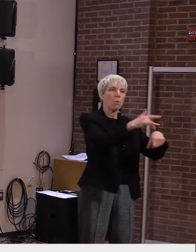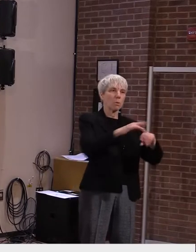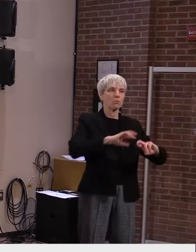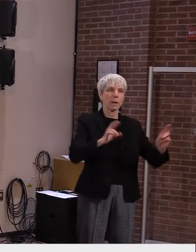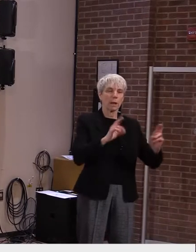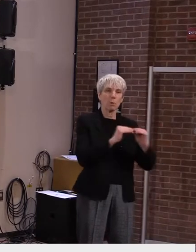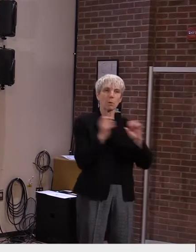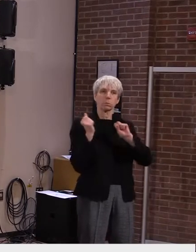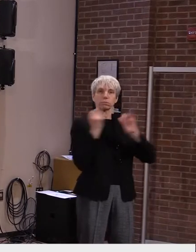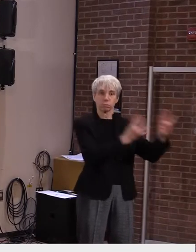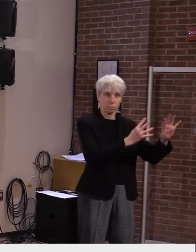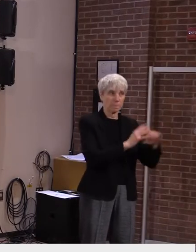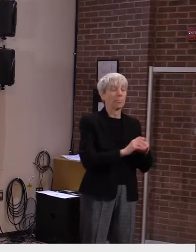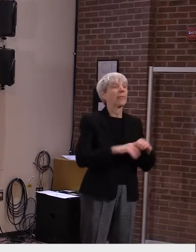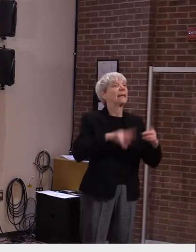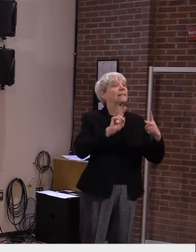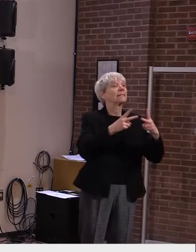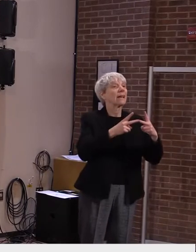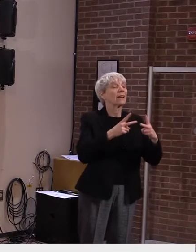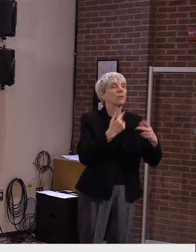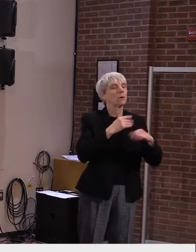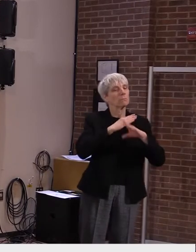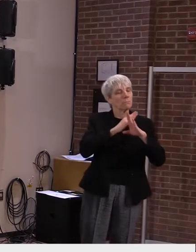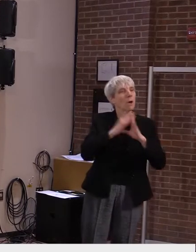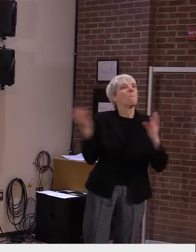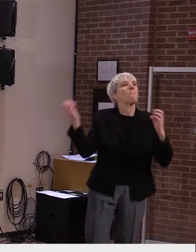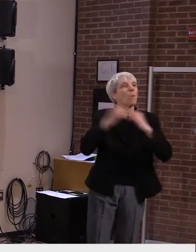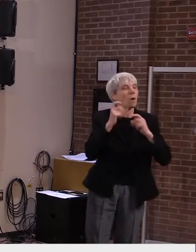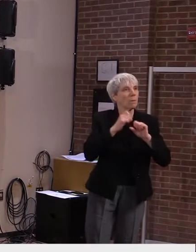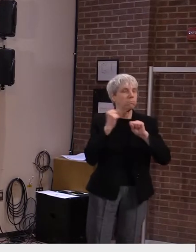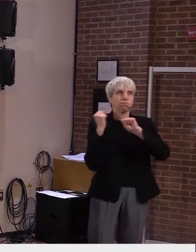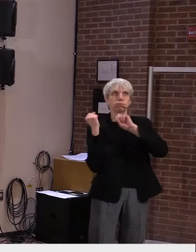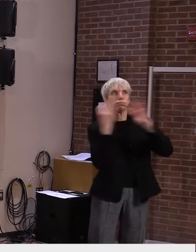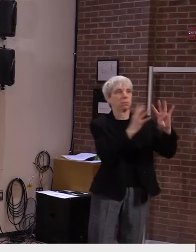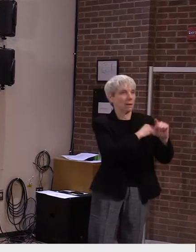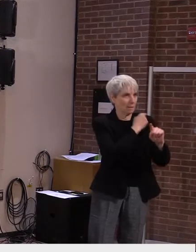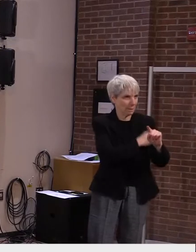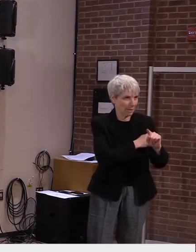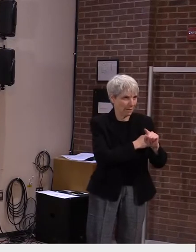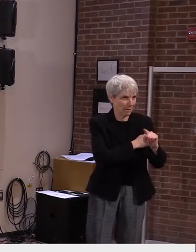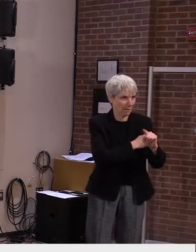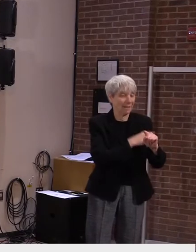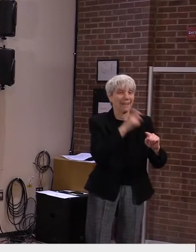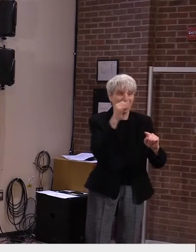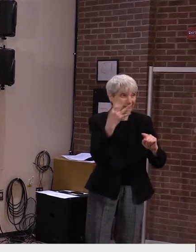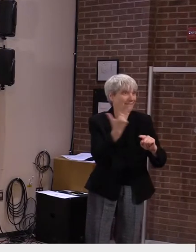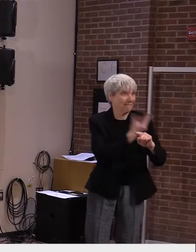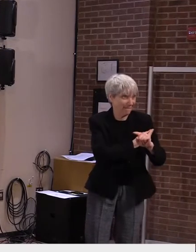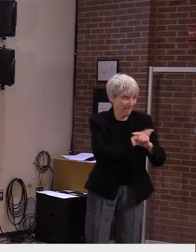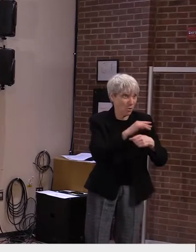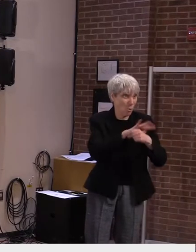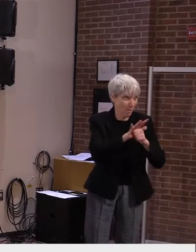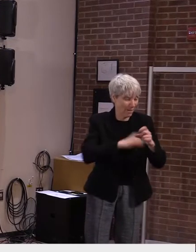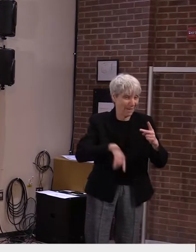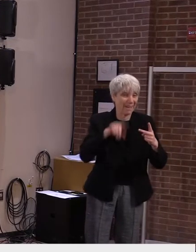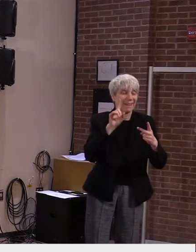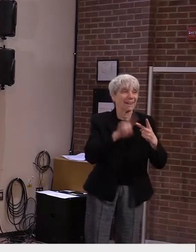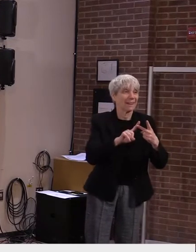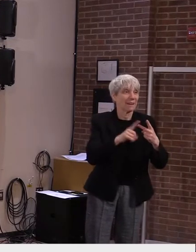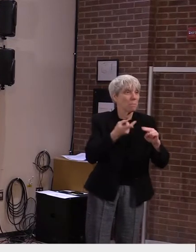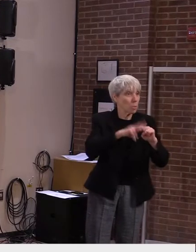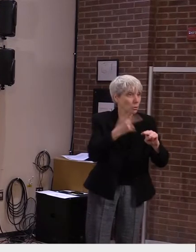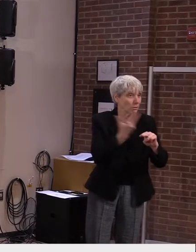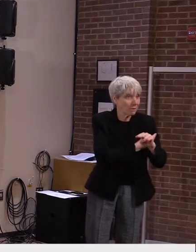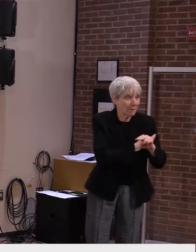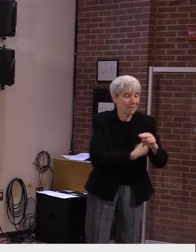make sure people don't go into the hospital. That's why we've been pushing vaccines. That's why we've been pushing boosters. That's why we've